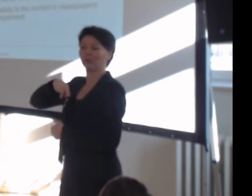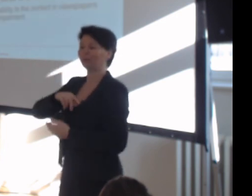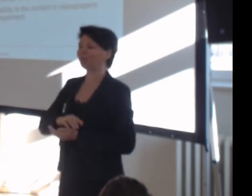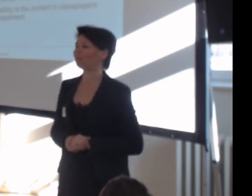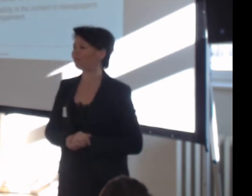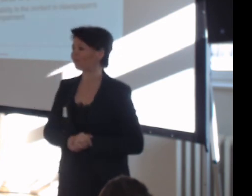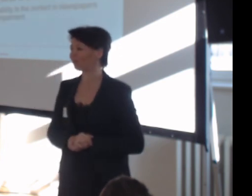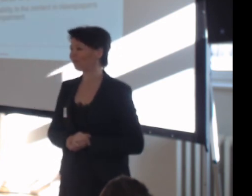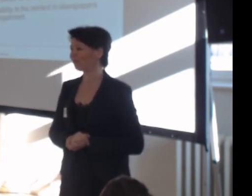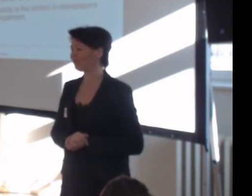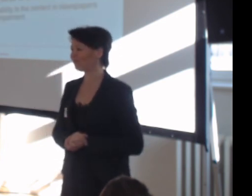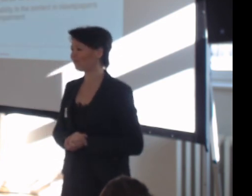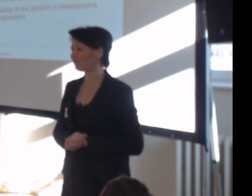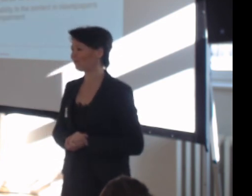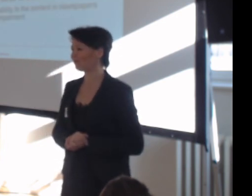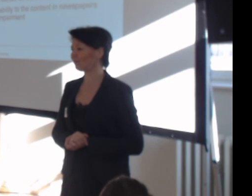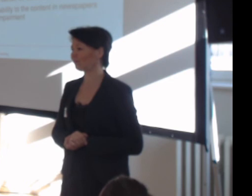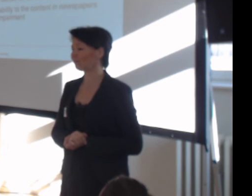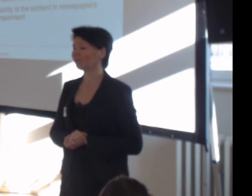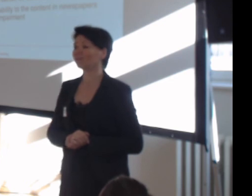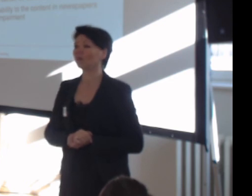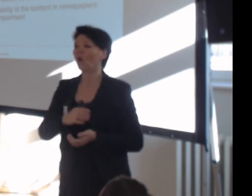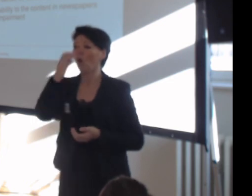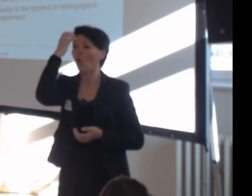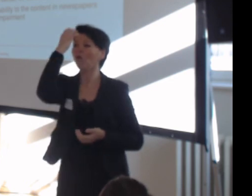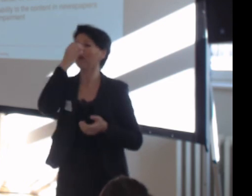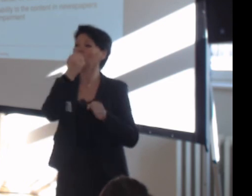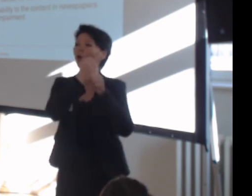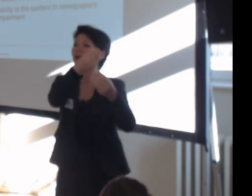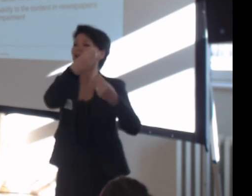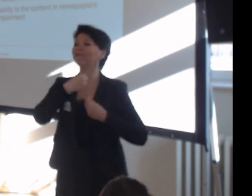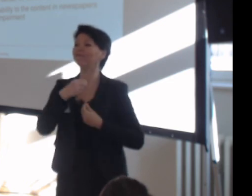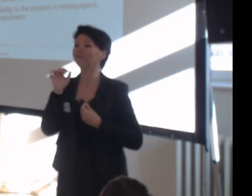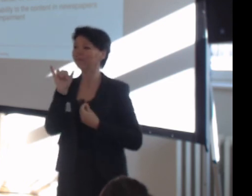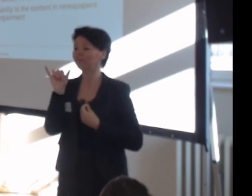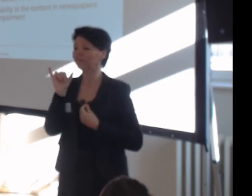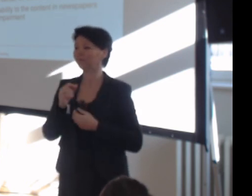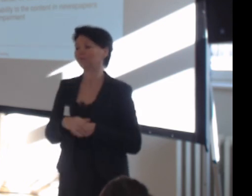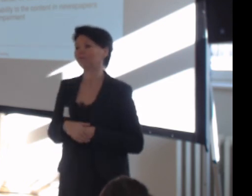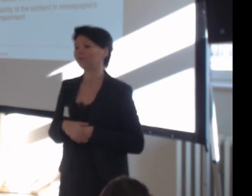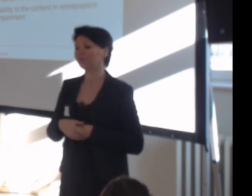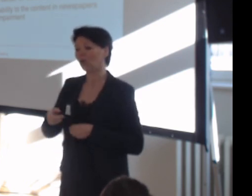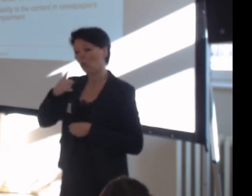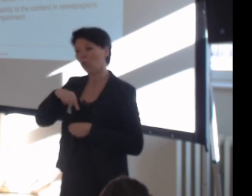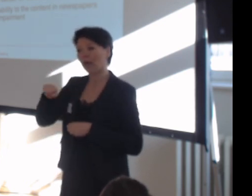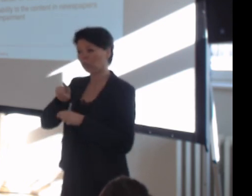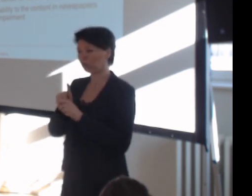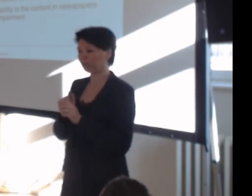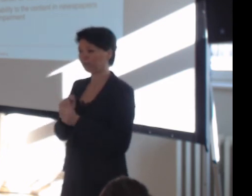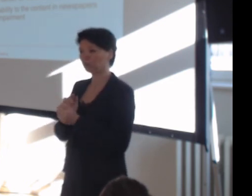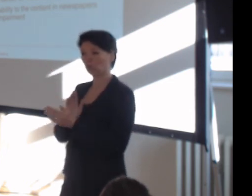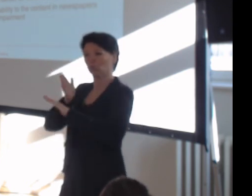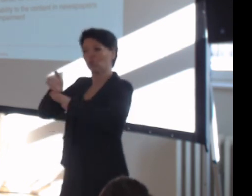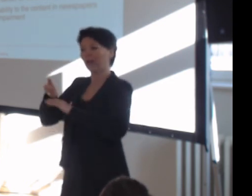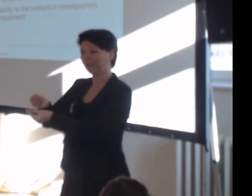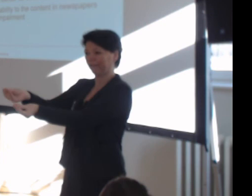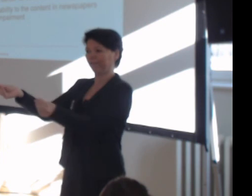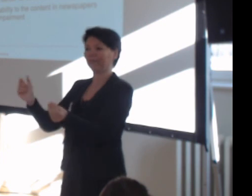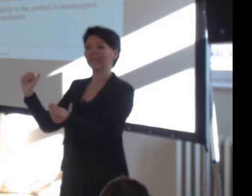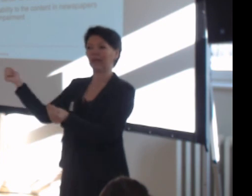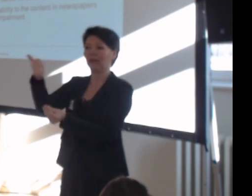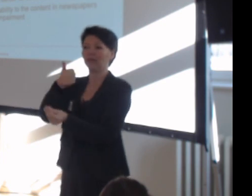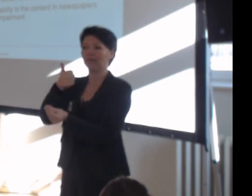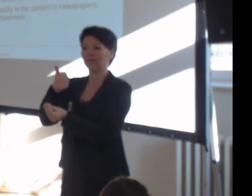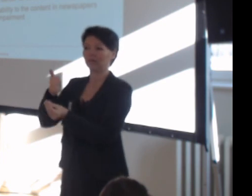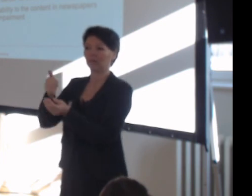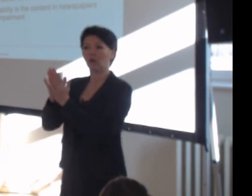And our assignment from the government is that we shall work for everyone's access to literature and information about